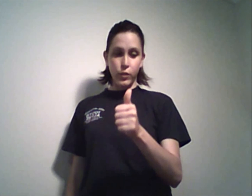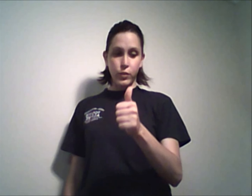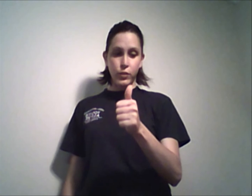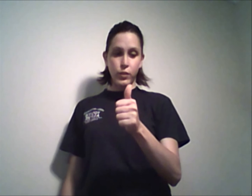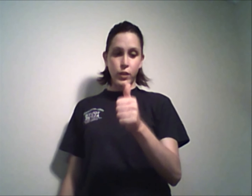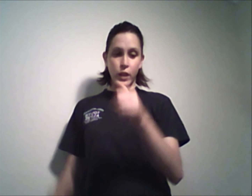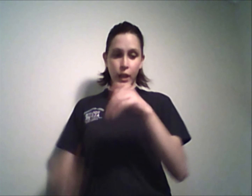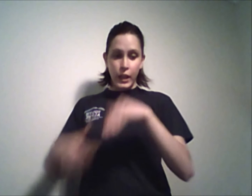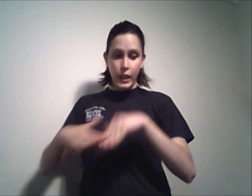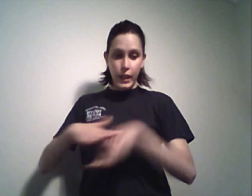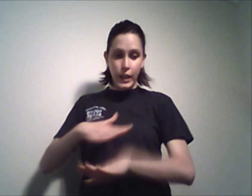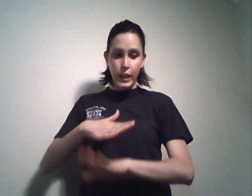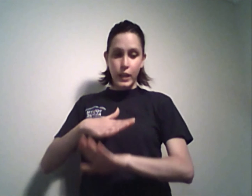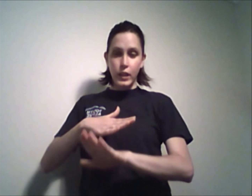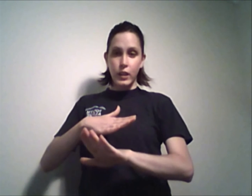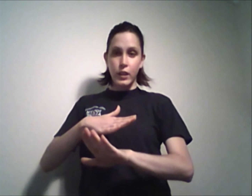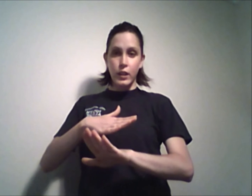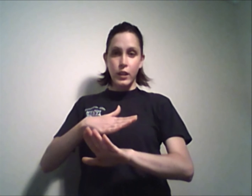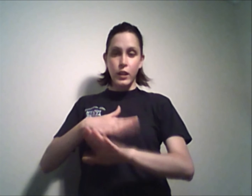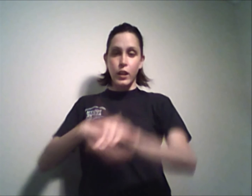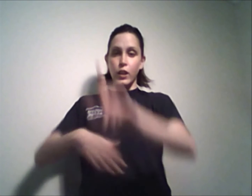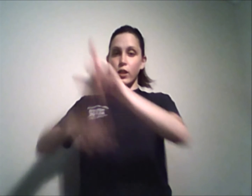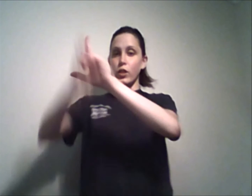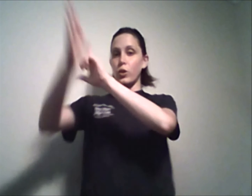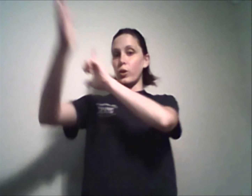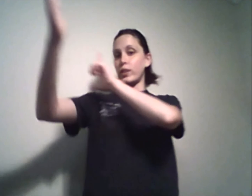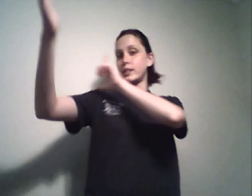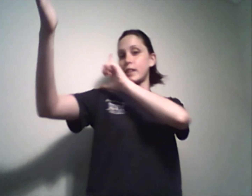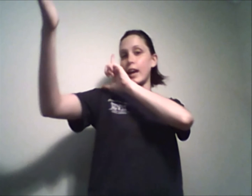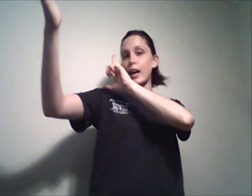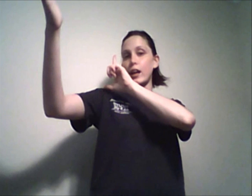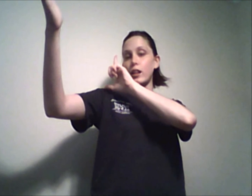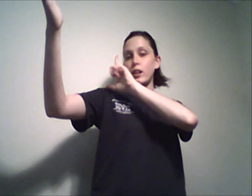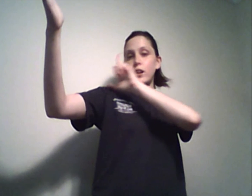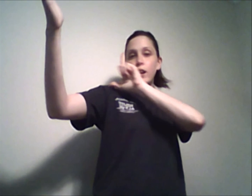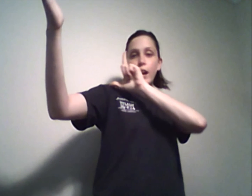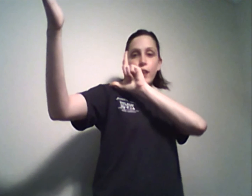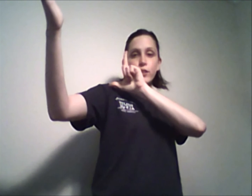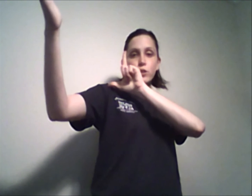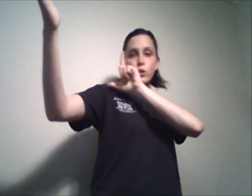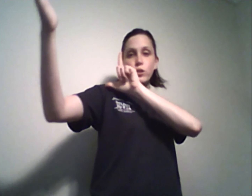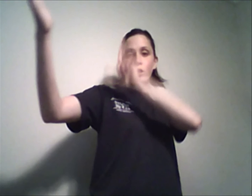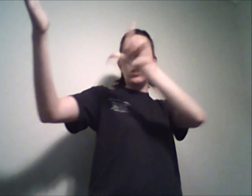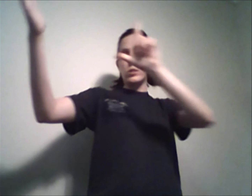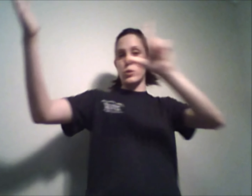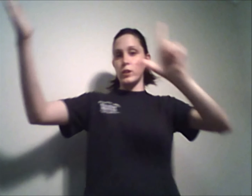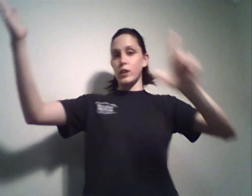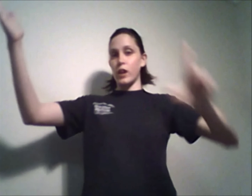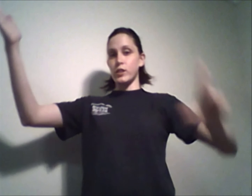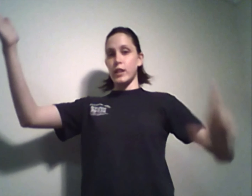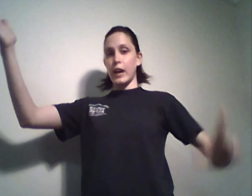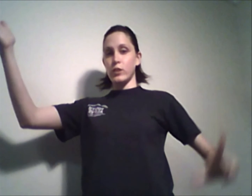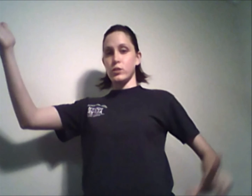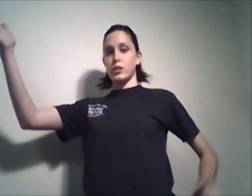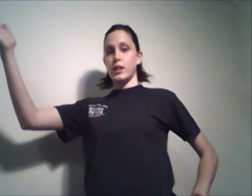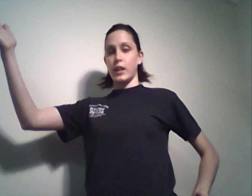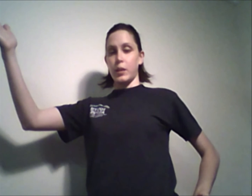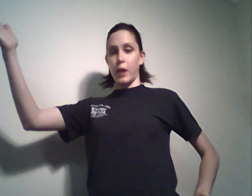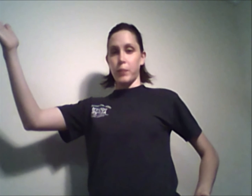yourself in the Lord. That's the L at the shoulder. It's going to arch down to the hip, opposite